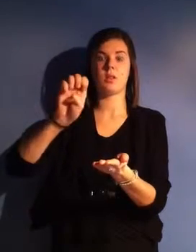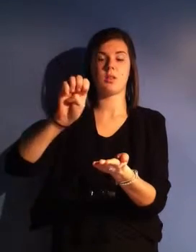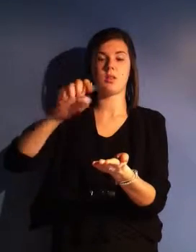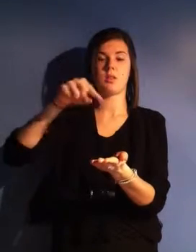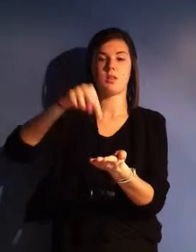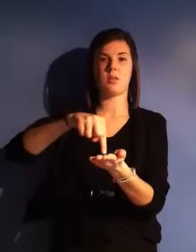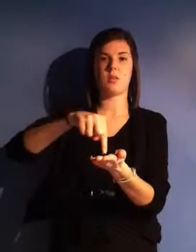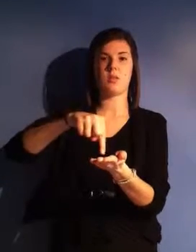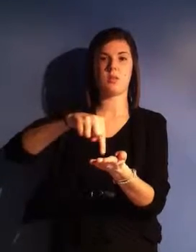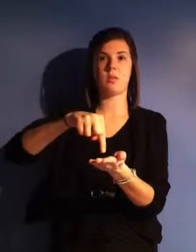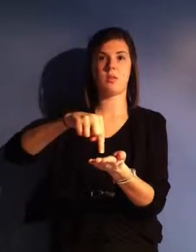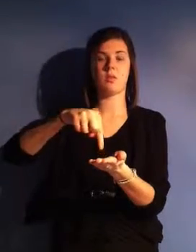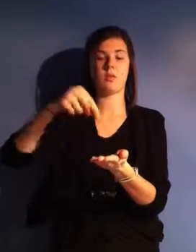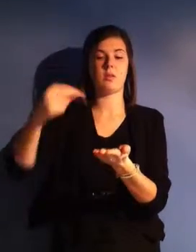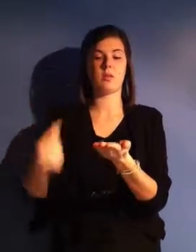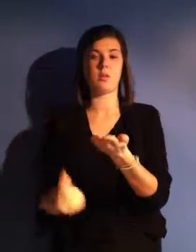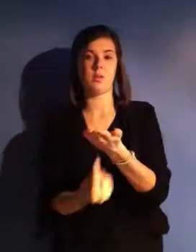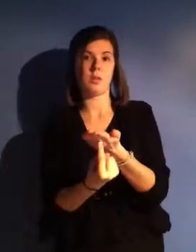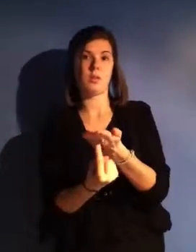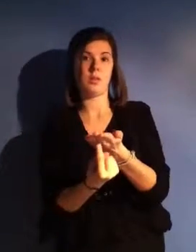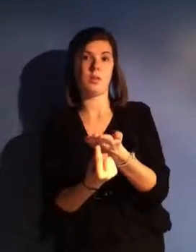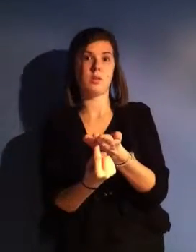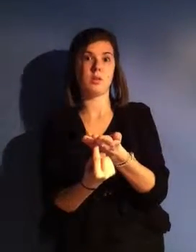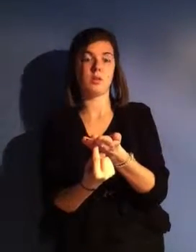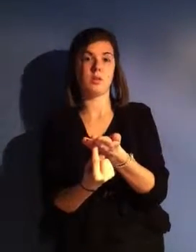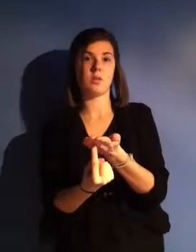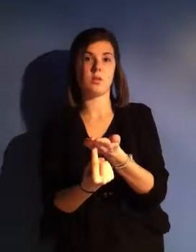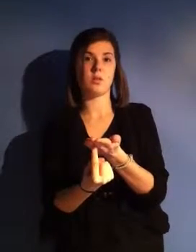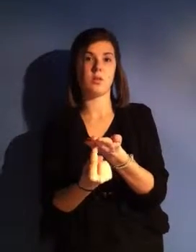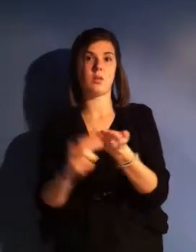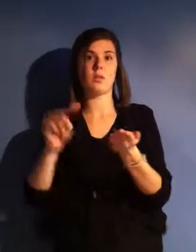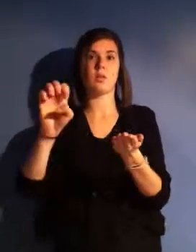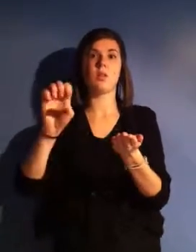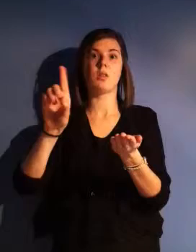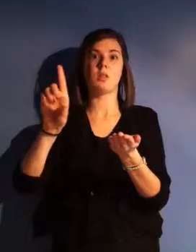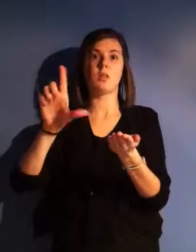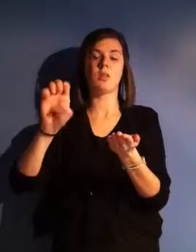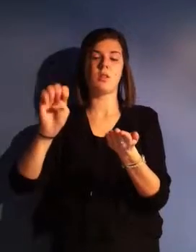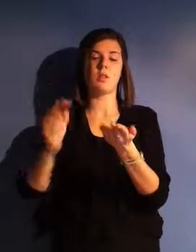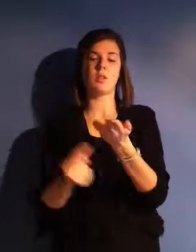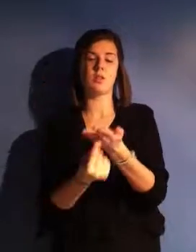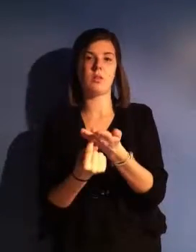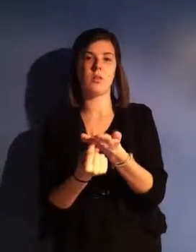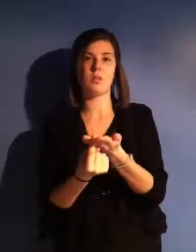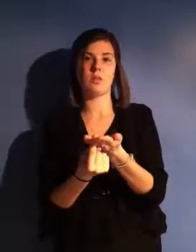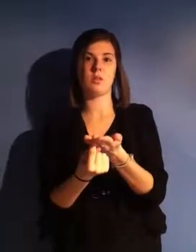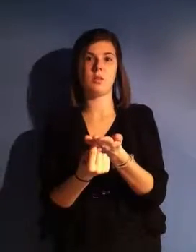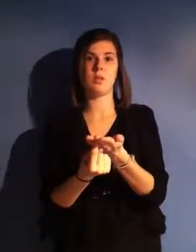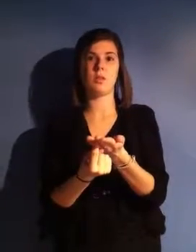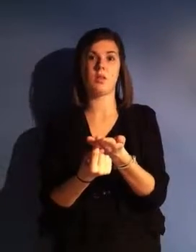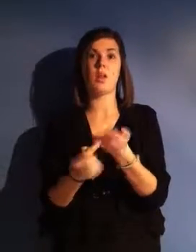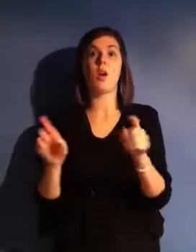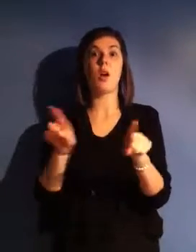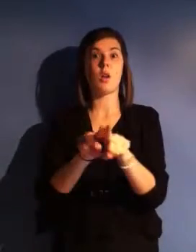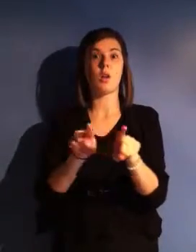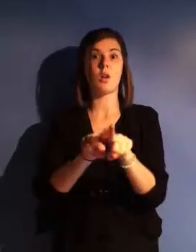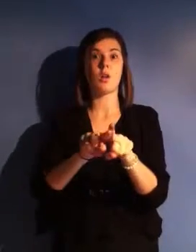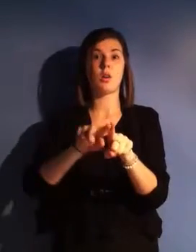needle, which is located in the needle foot. It also has a pedal that's on the floor. Now the object